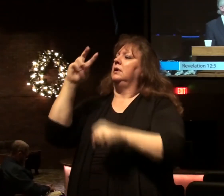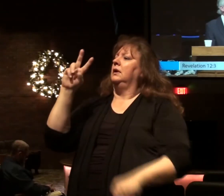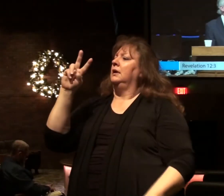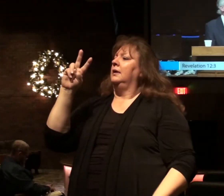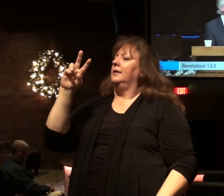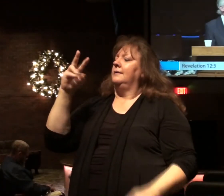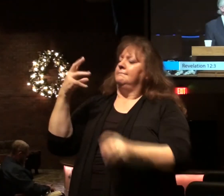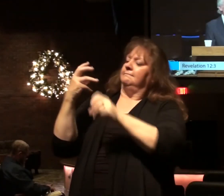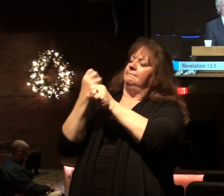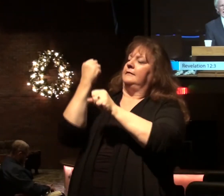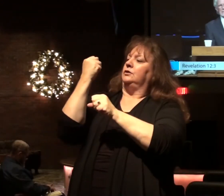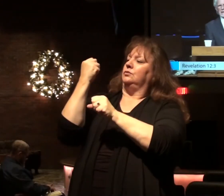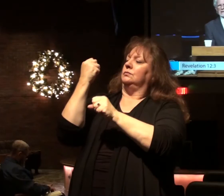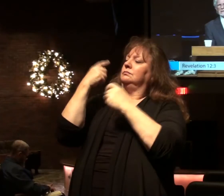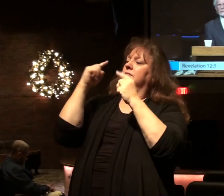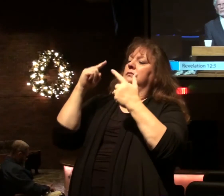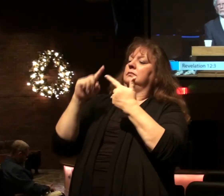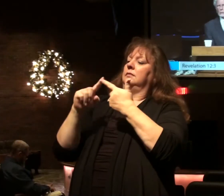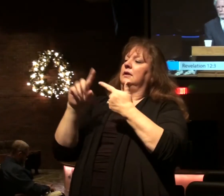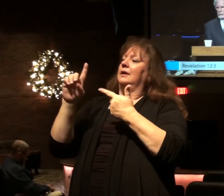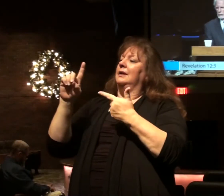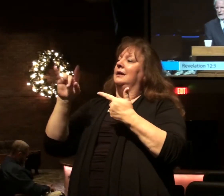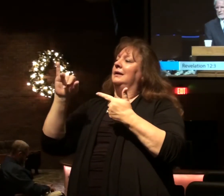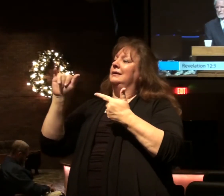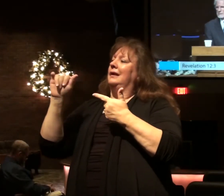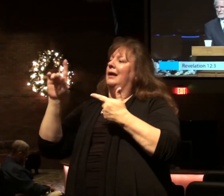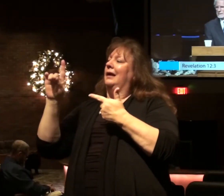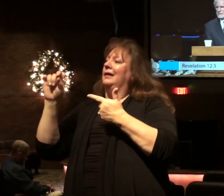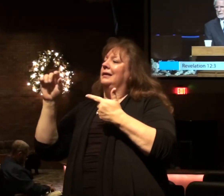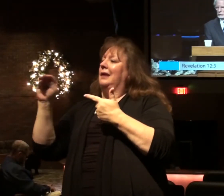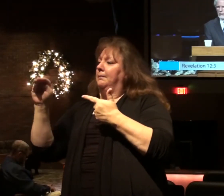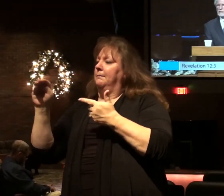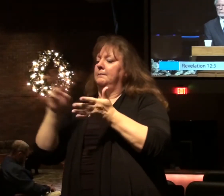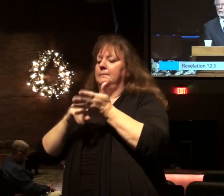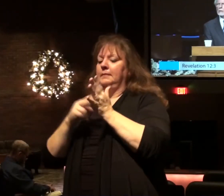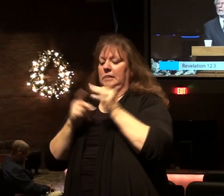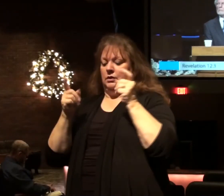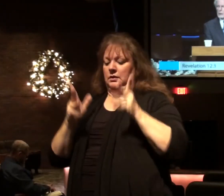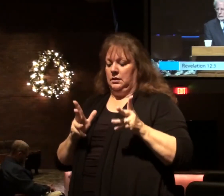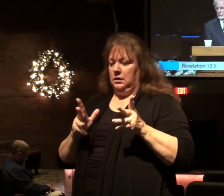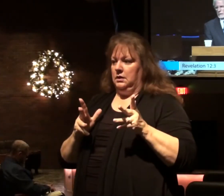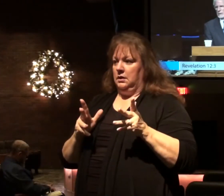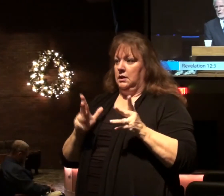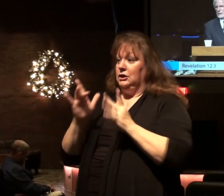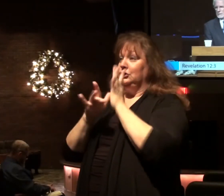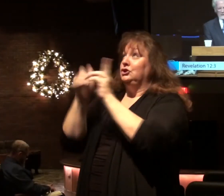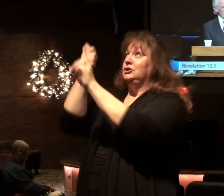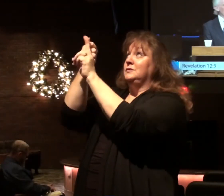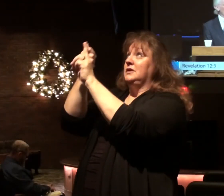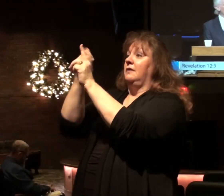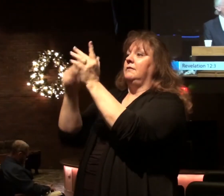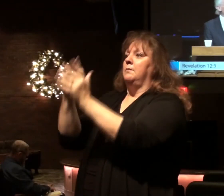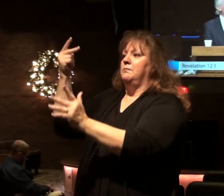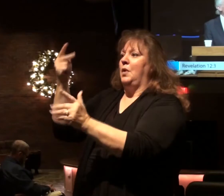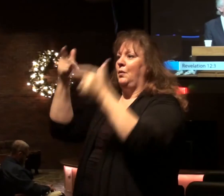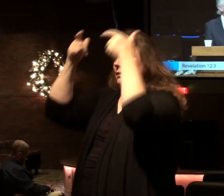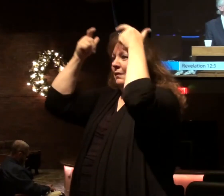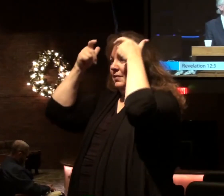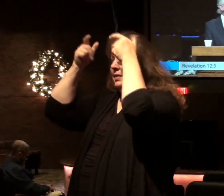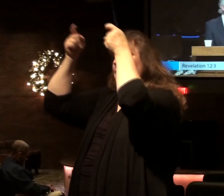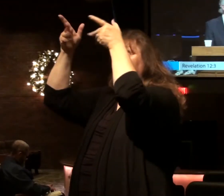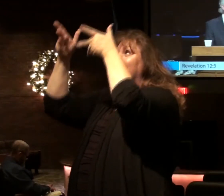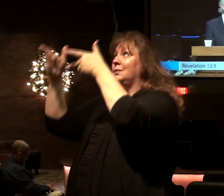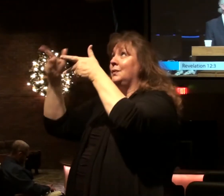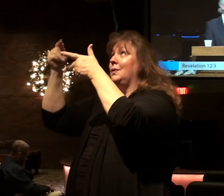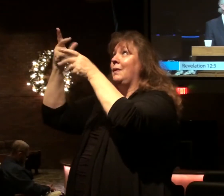victor's crown. The diadem is the ruler's crown. Christ will wear both, because he is both the ruler